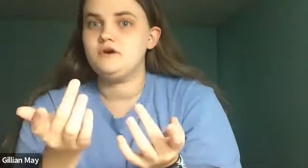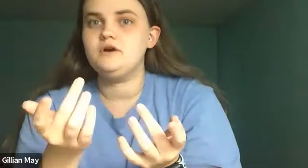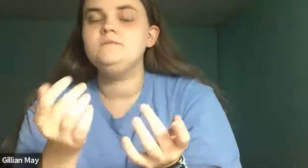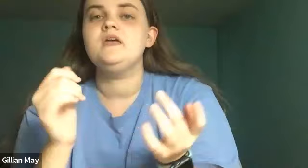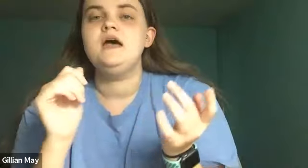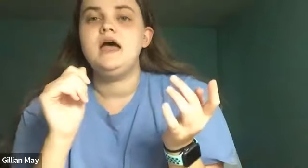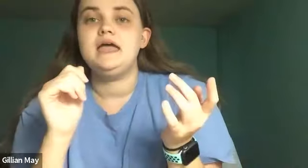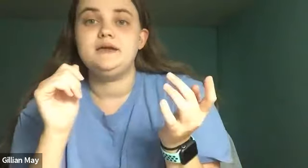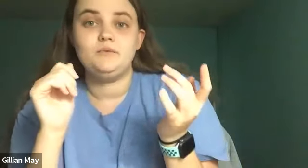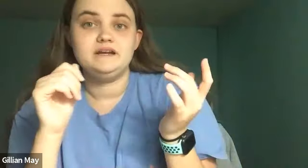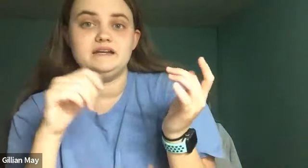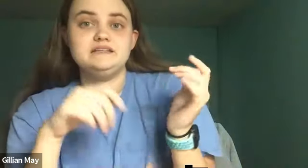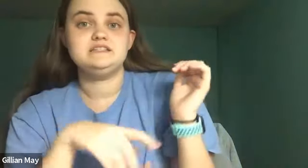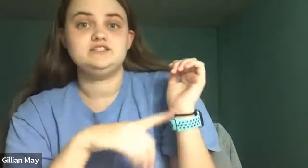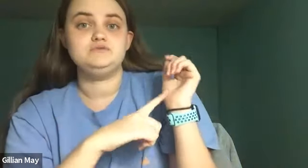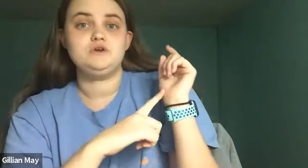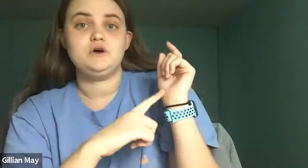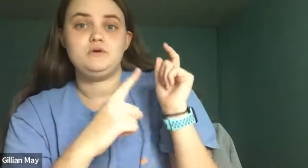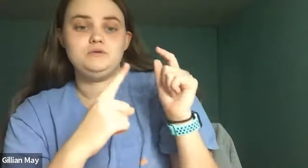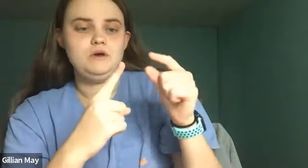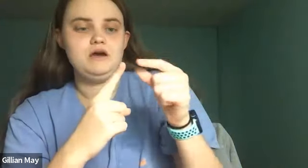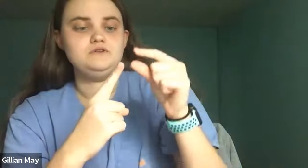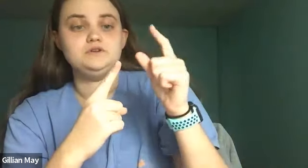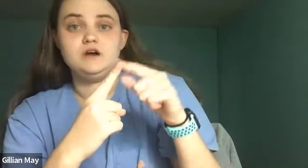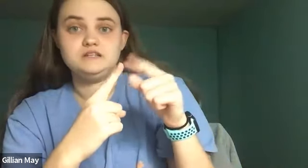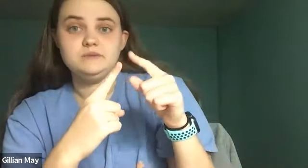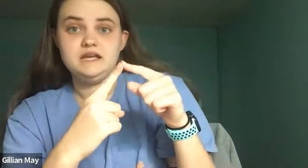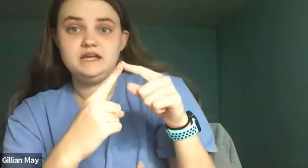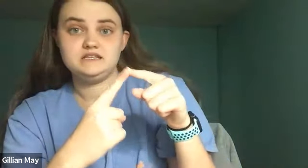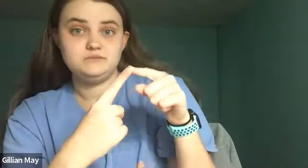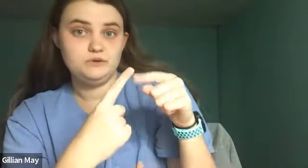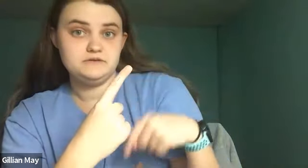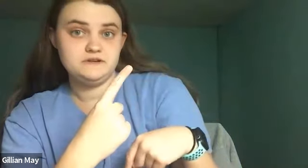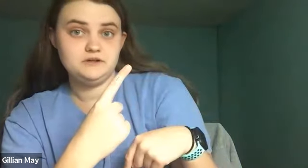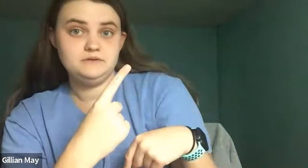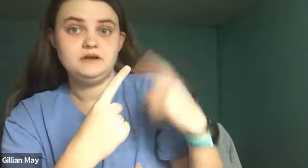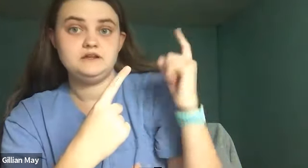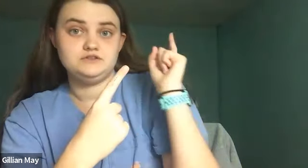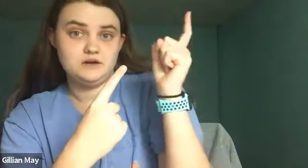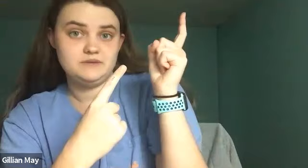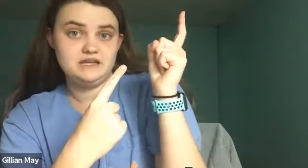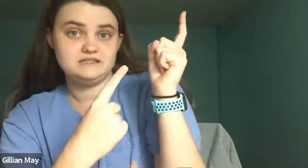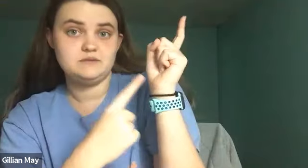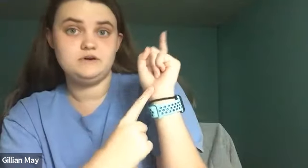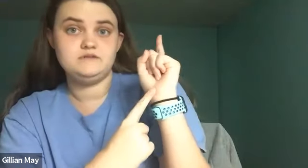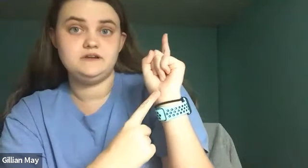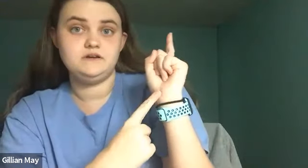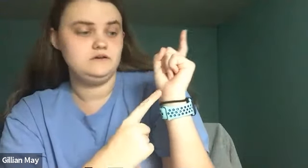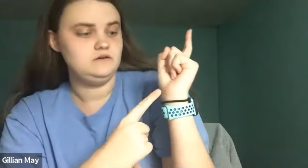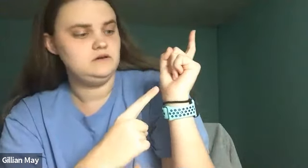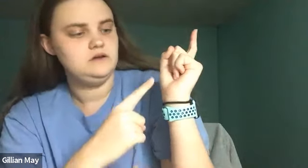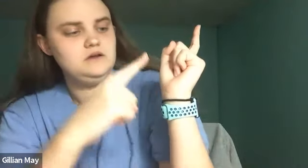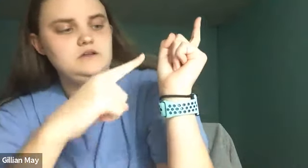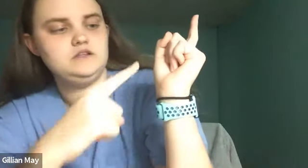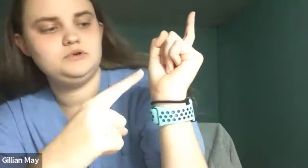prefer. And what it is you go, you have your non-dominant hand has a pointer finger, your dominant hand's got a pointer finger. You put